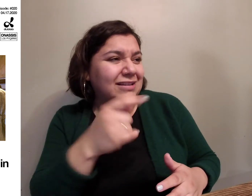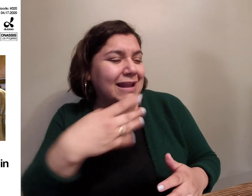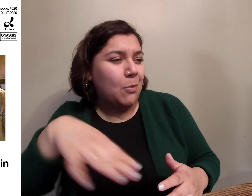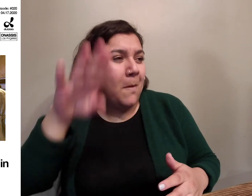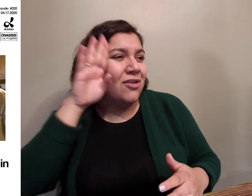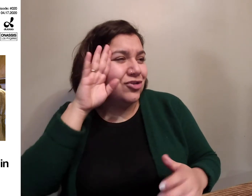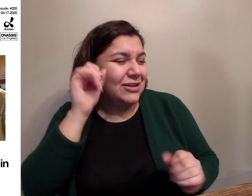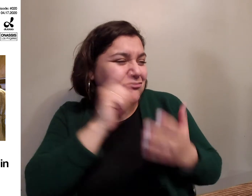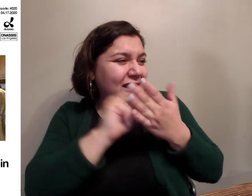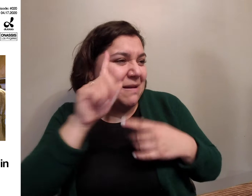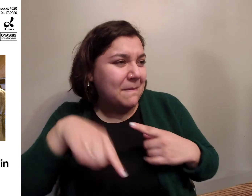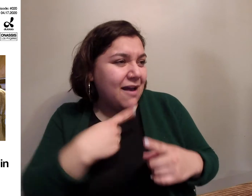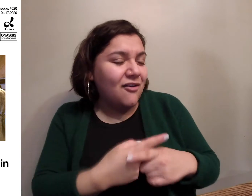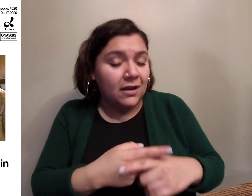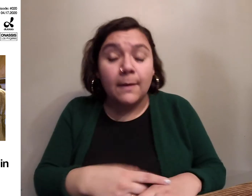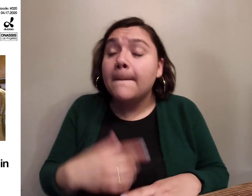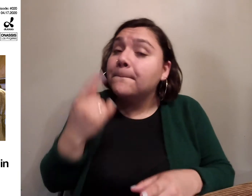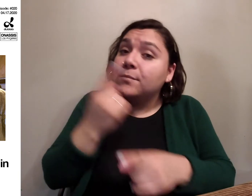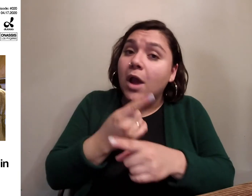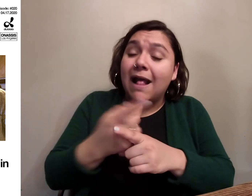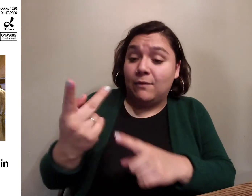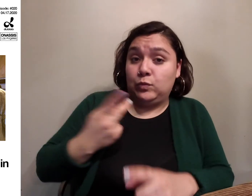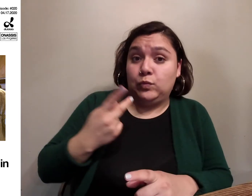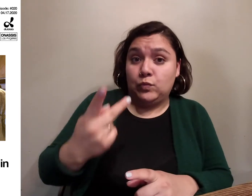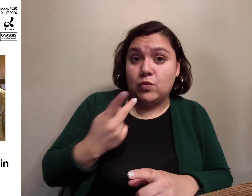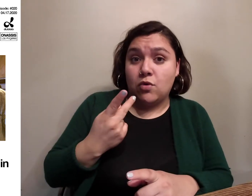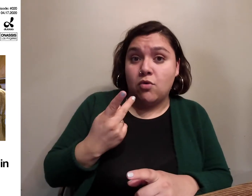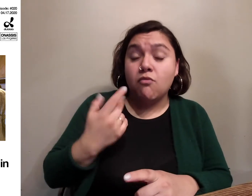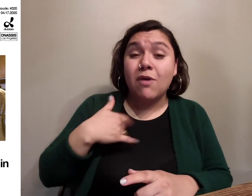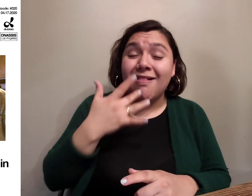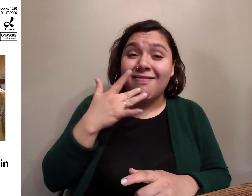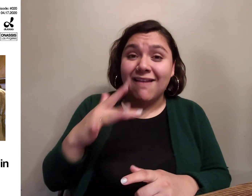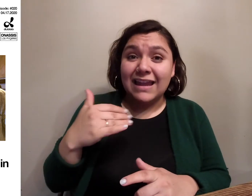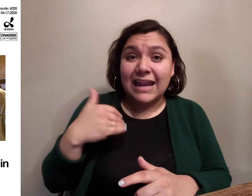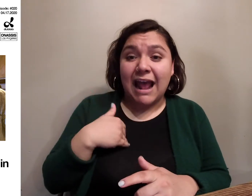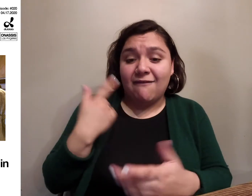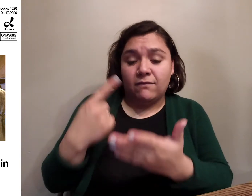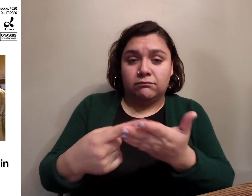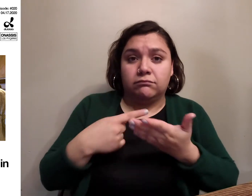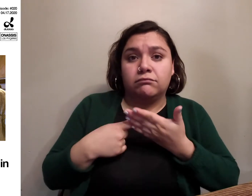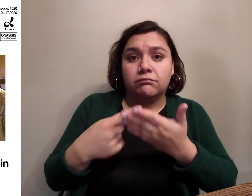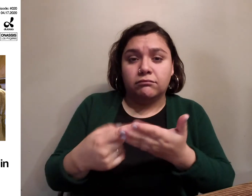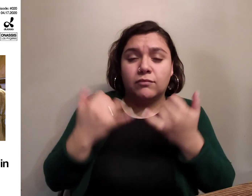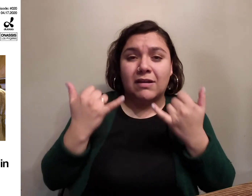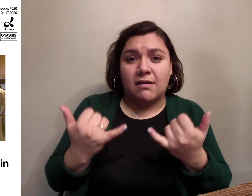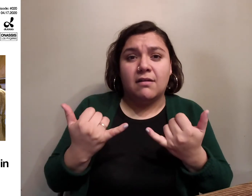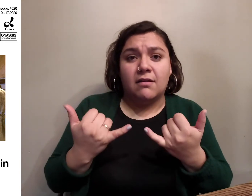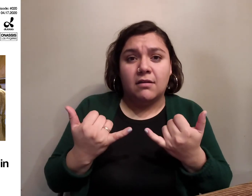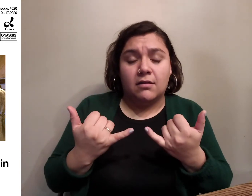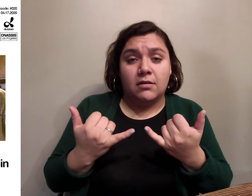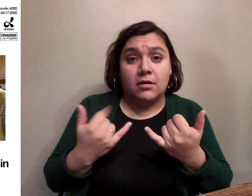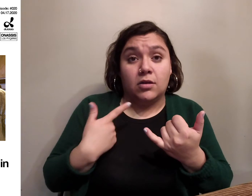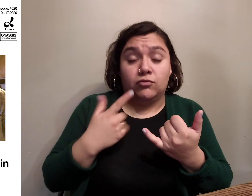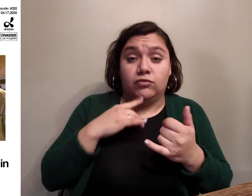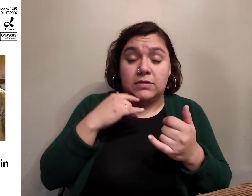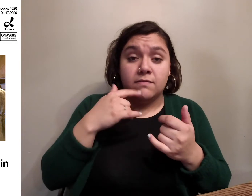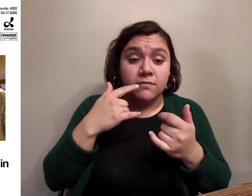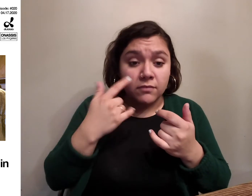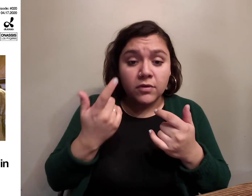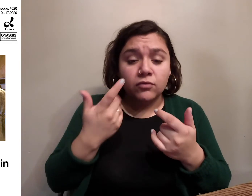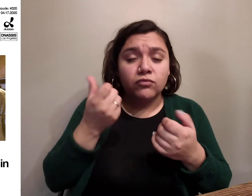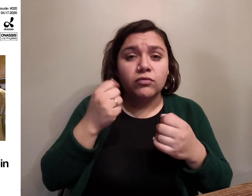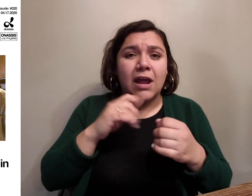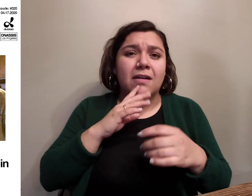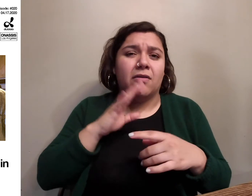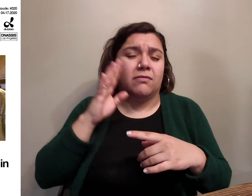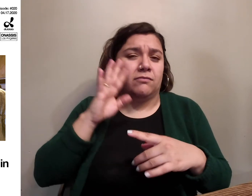And then, you know, you and I were fortunate enough to have this conversation in the sidelines and to try to wonder about its meaning. And